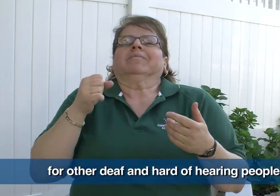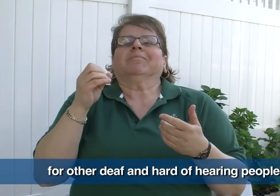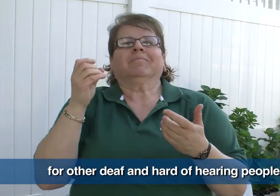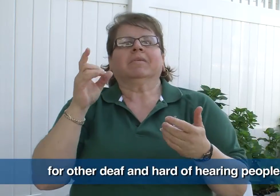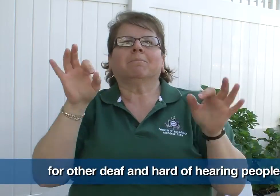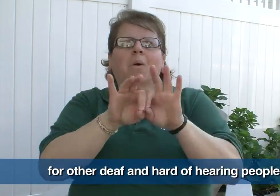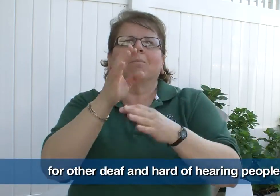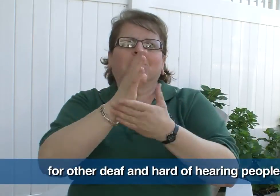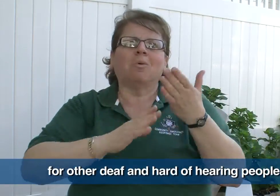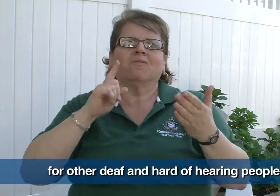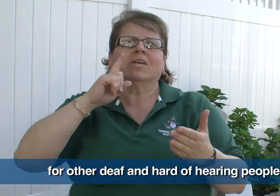people as well.